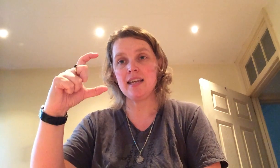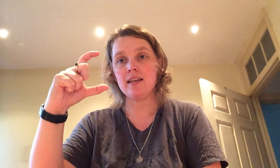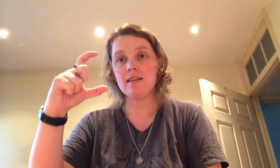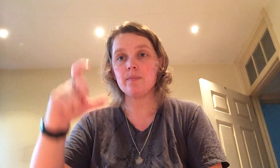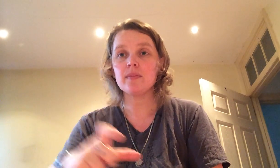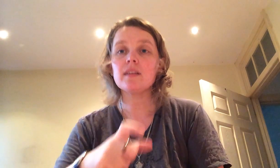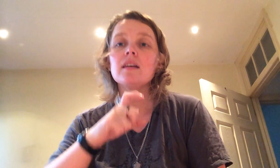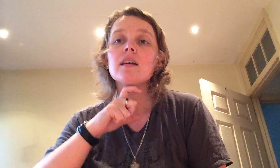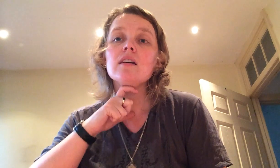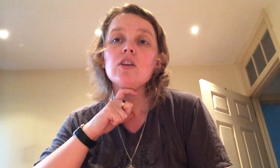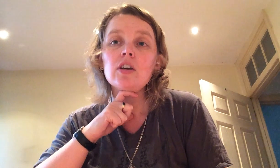C, K,